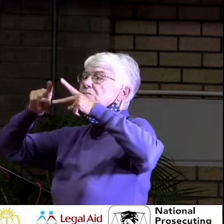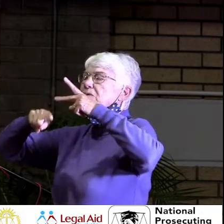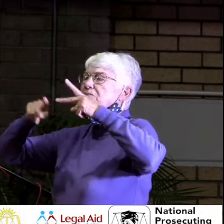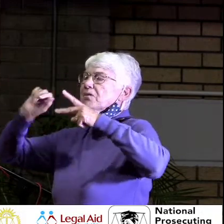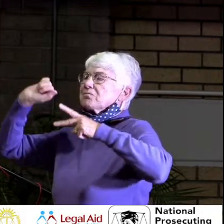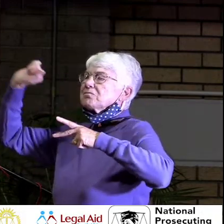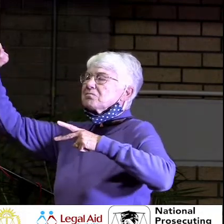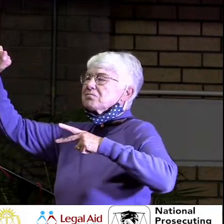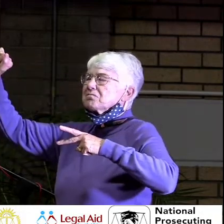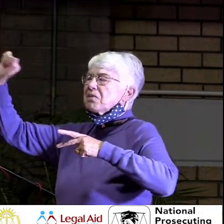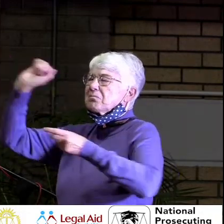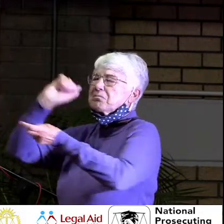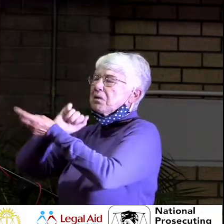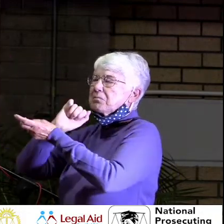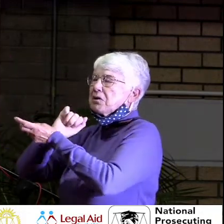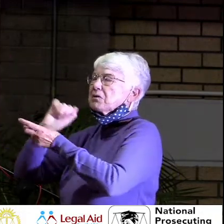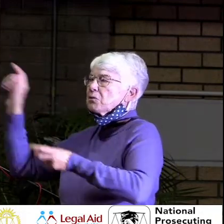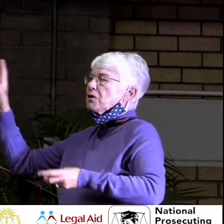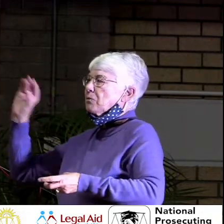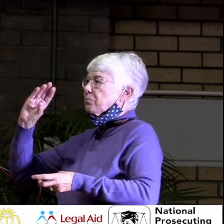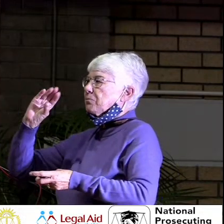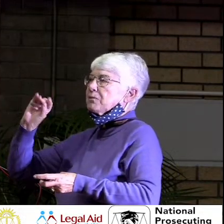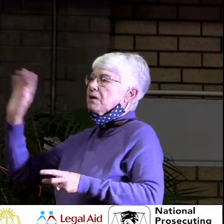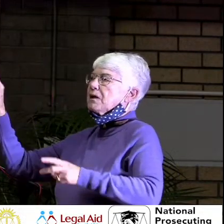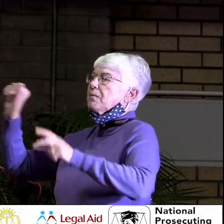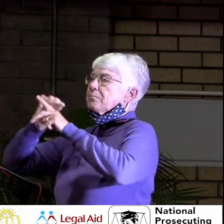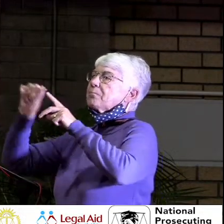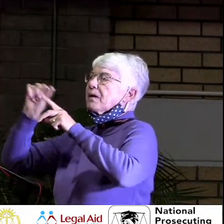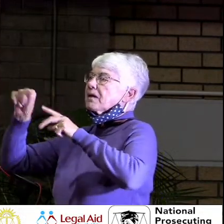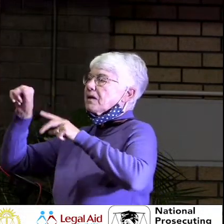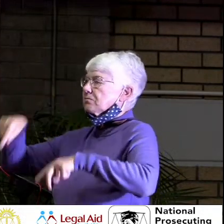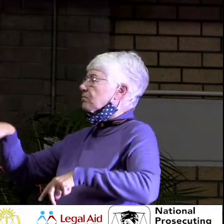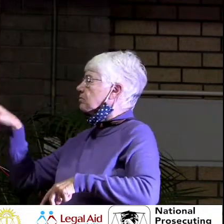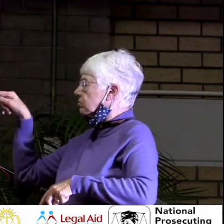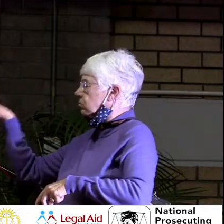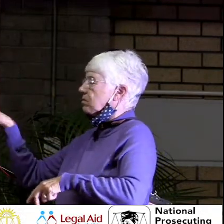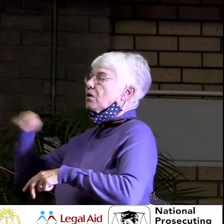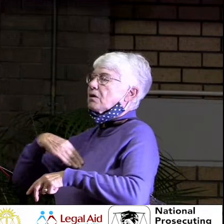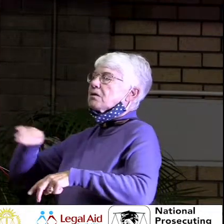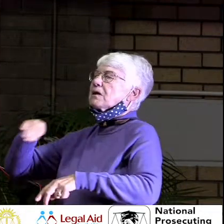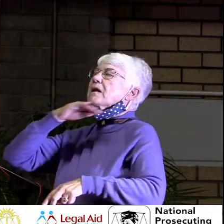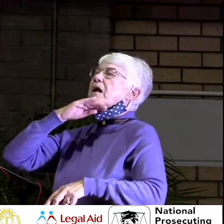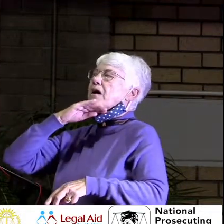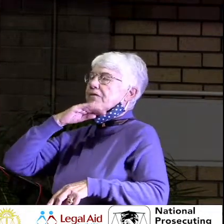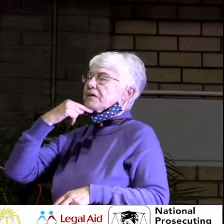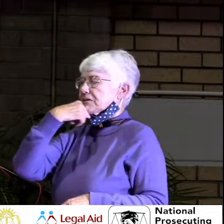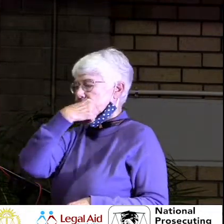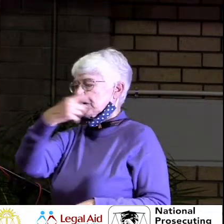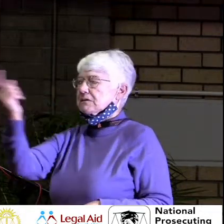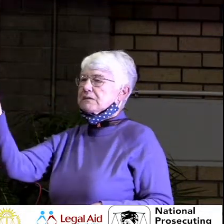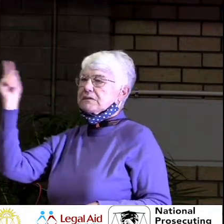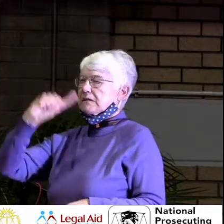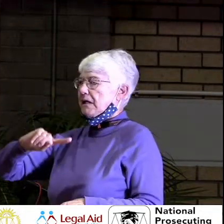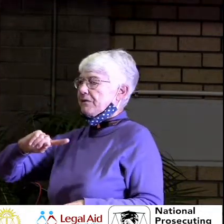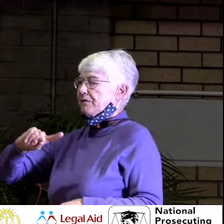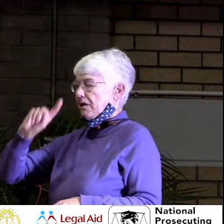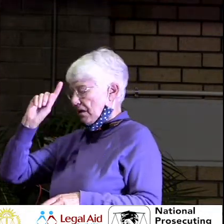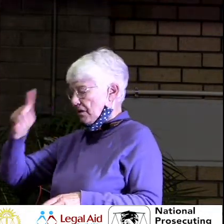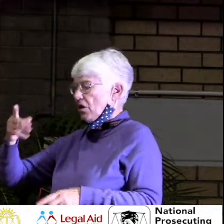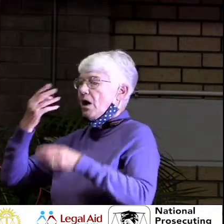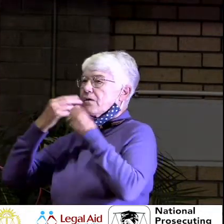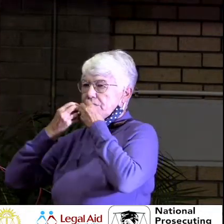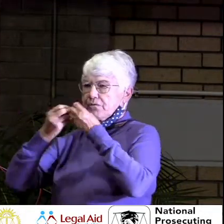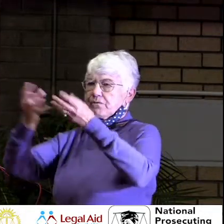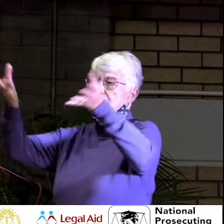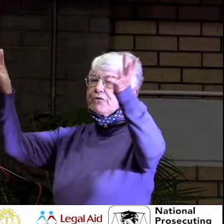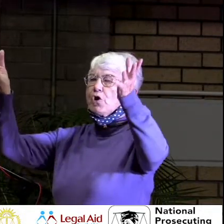it's in Nigezile information in, right? So that you know what to do. Now,